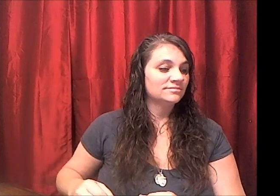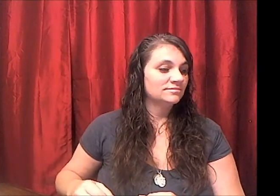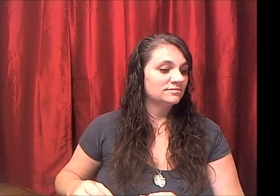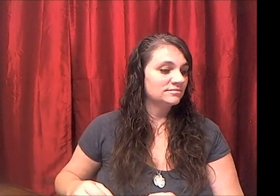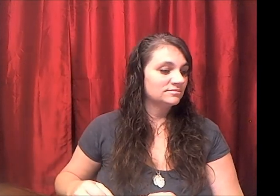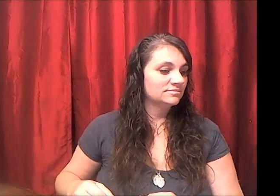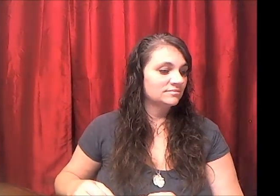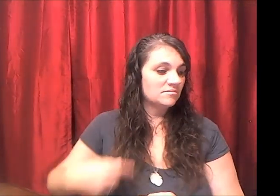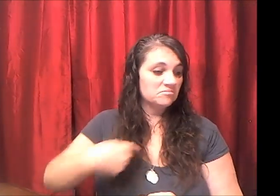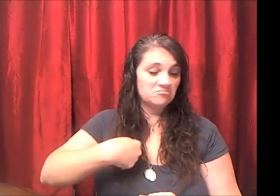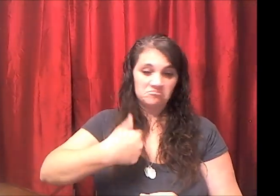catch.